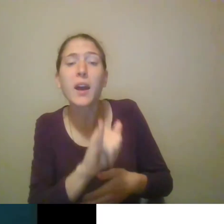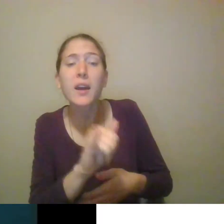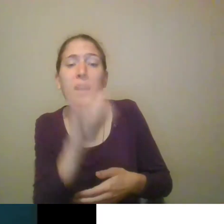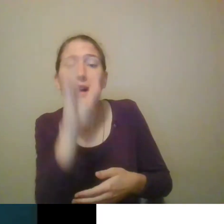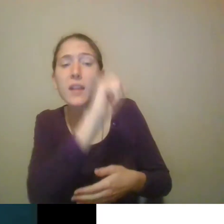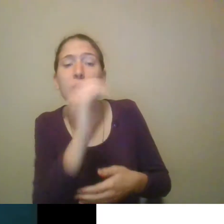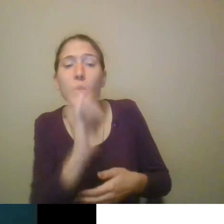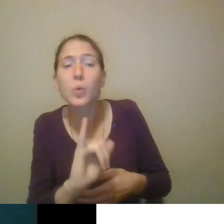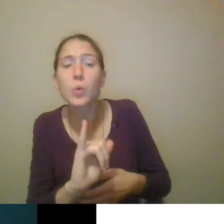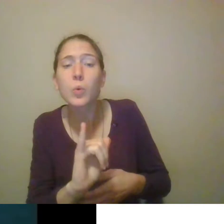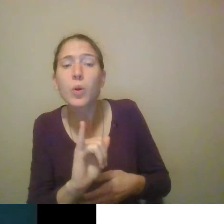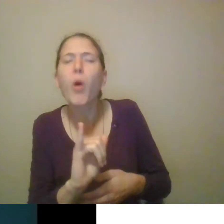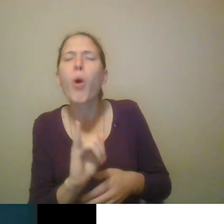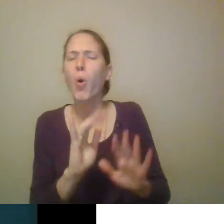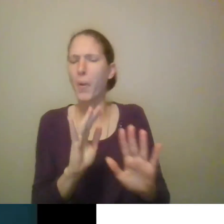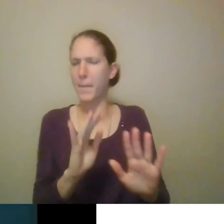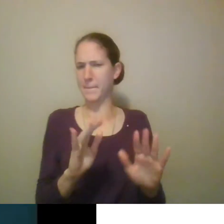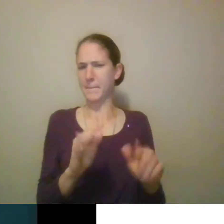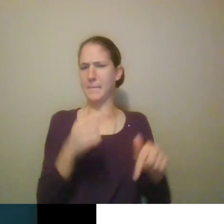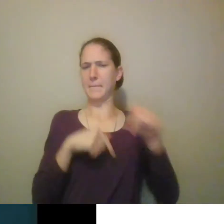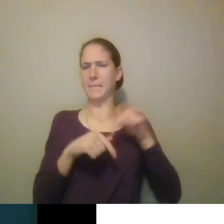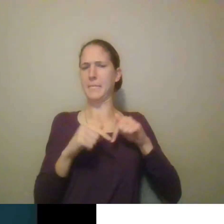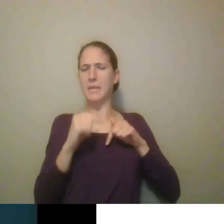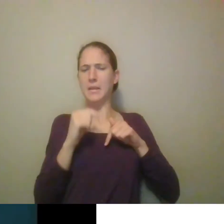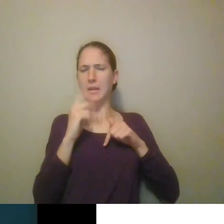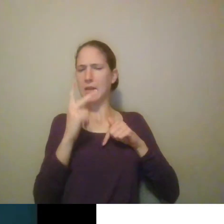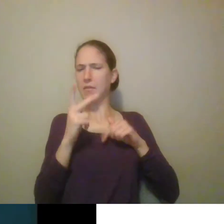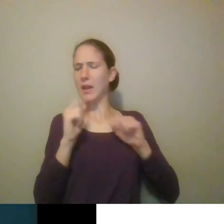All right, let's see if we can figure out the word. Let me tell you.